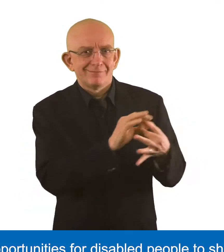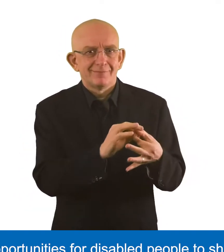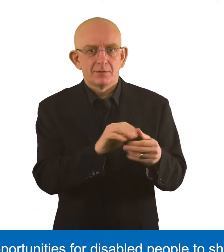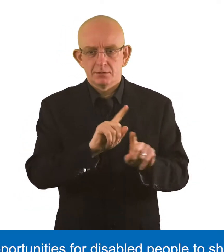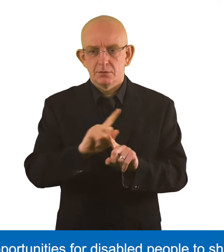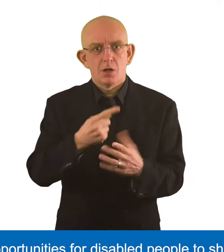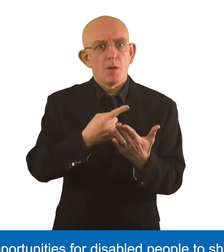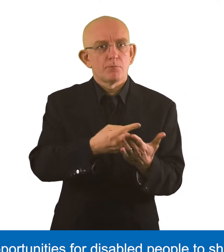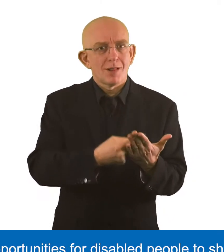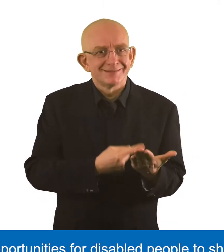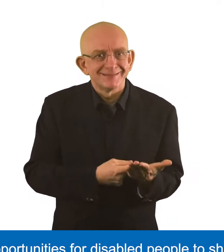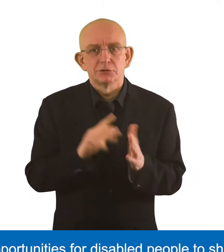that affect them.